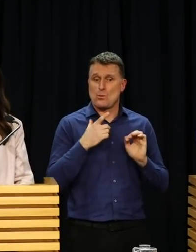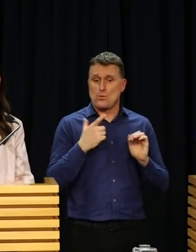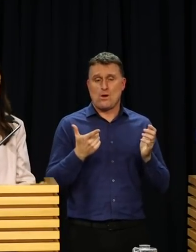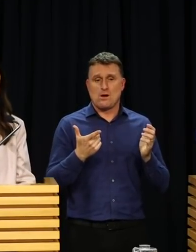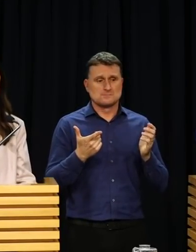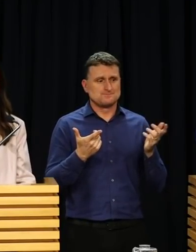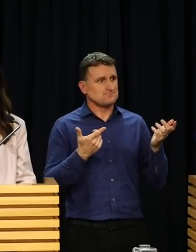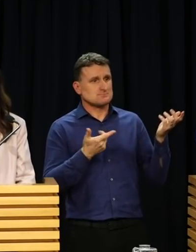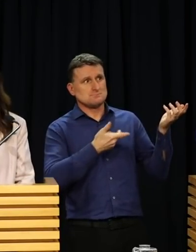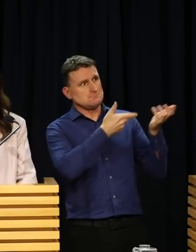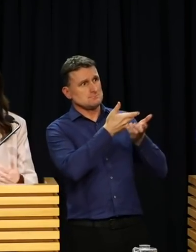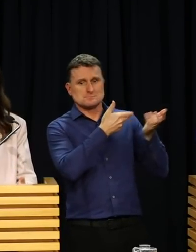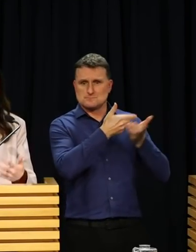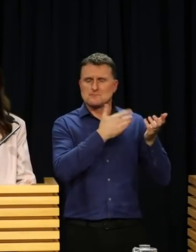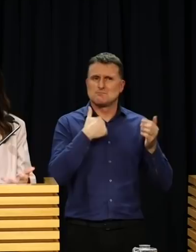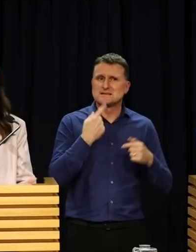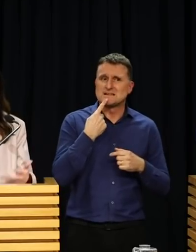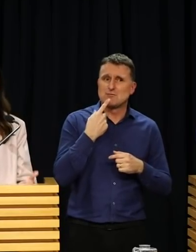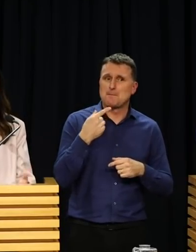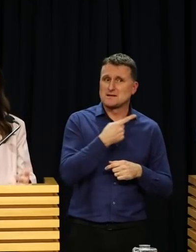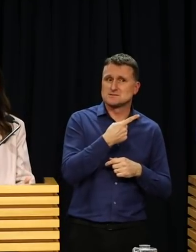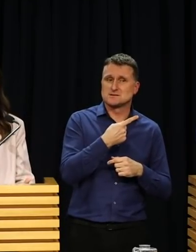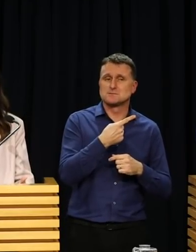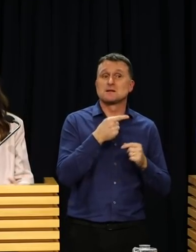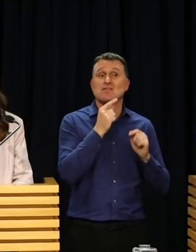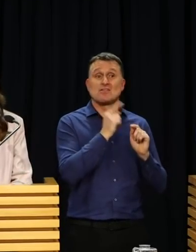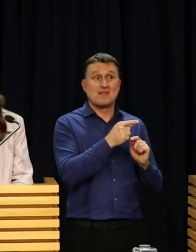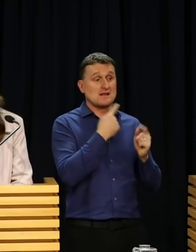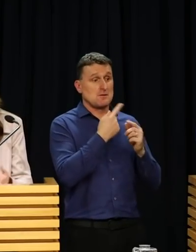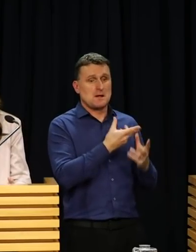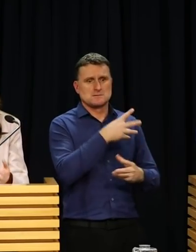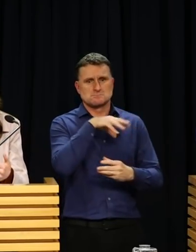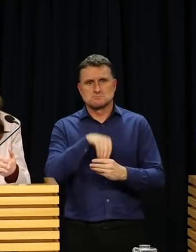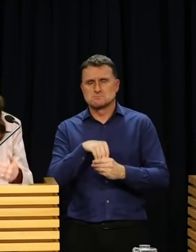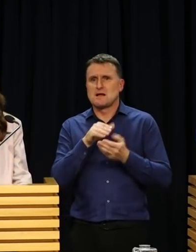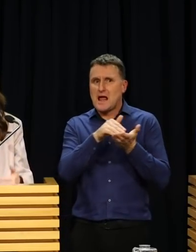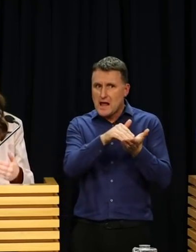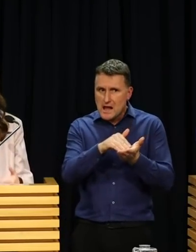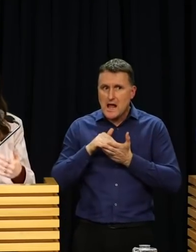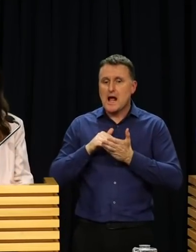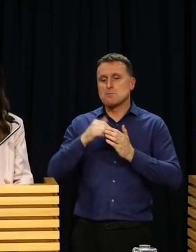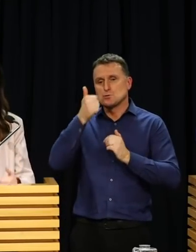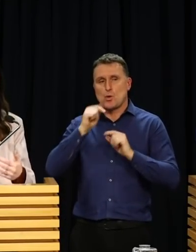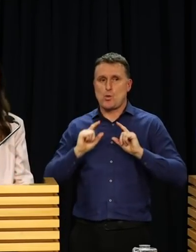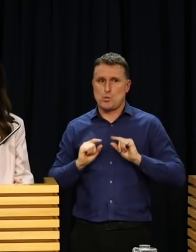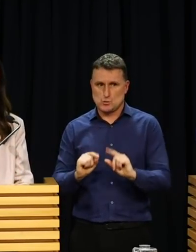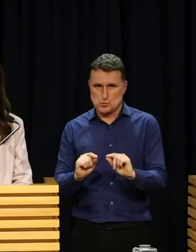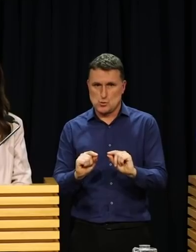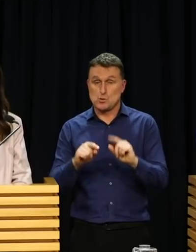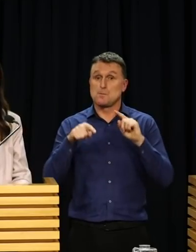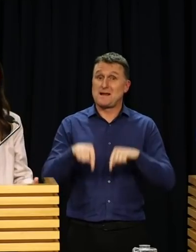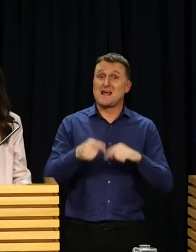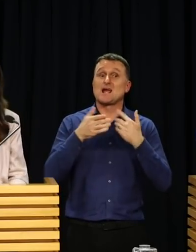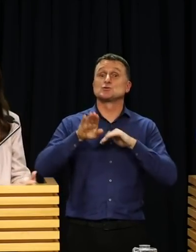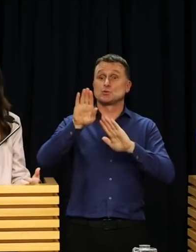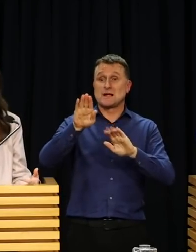borderless platforms. So that was still the driving force for us. But as we work to keep New Zealanders safe,